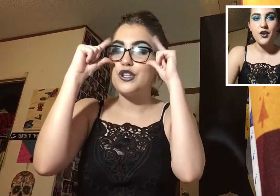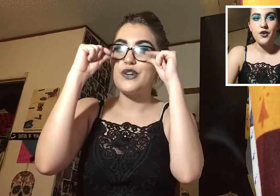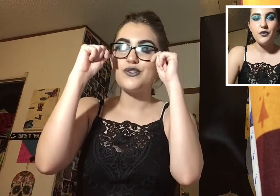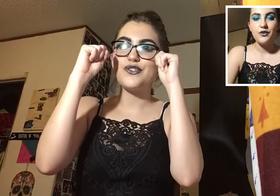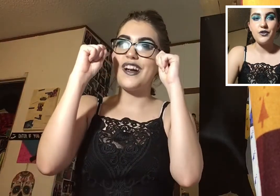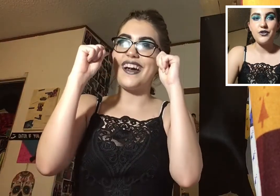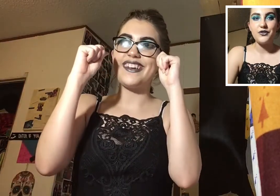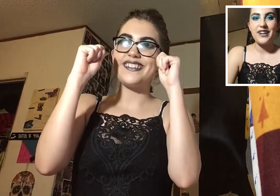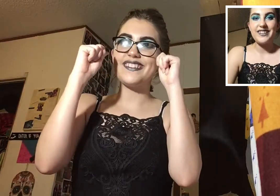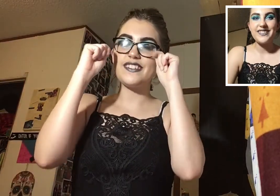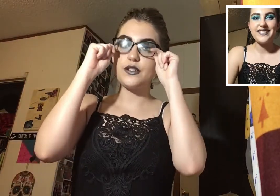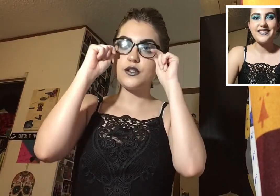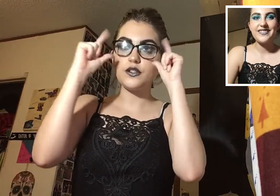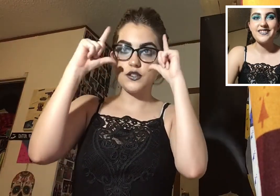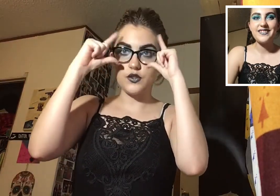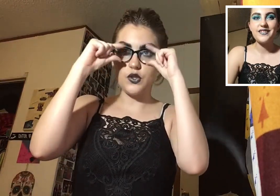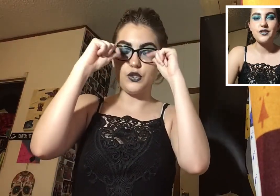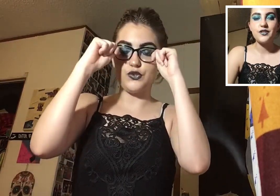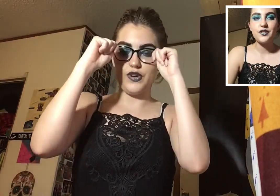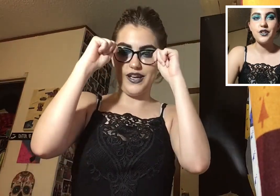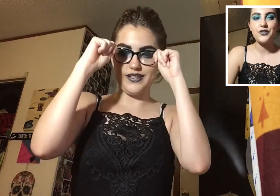When you close your eyes,